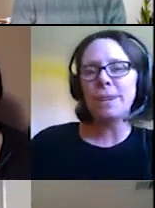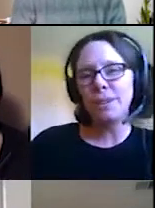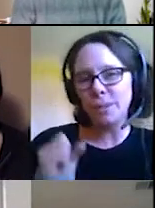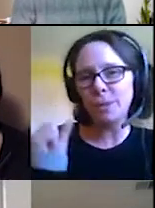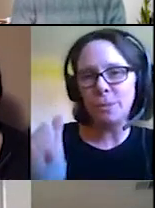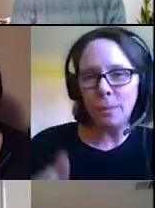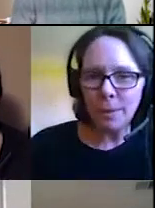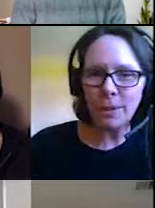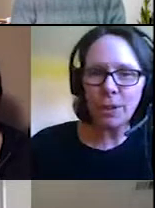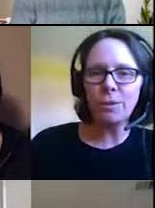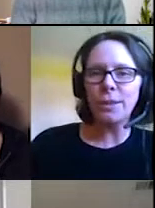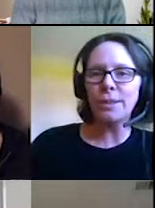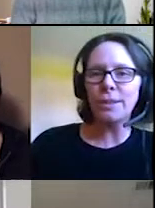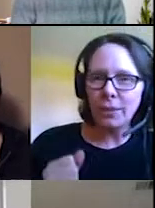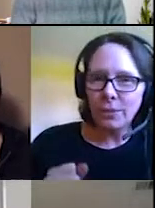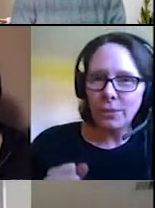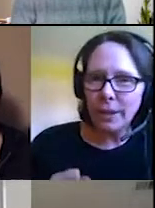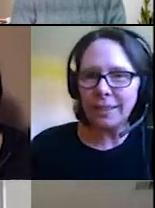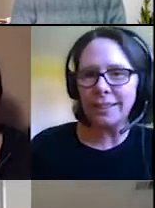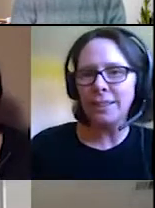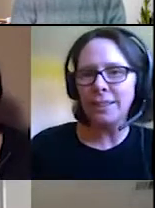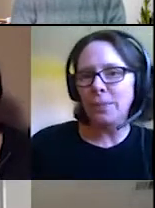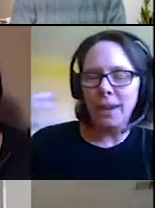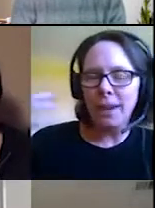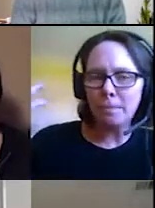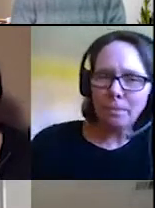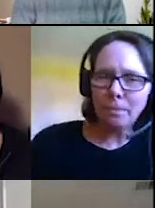Remember the facial expression. Remember the tone of voice. And Kerry's reading the,